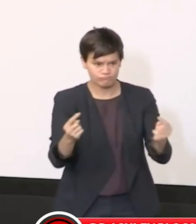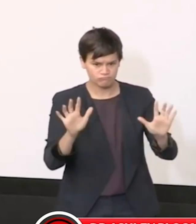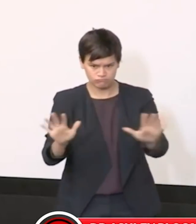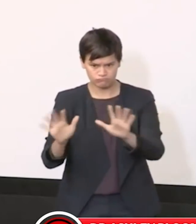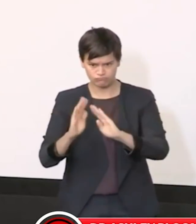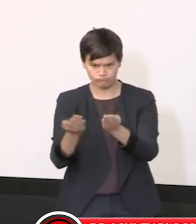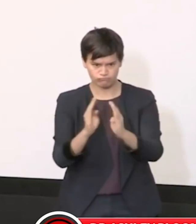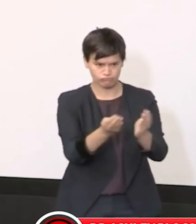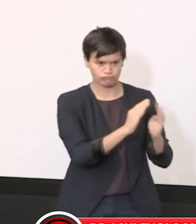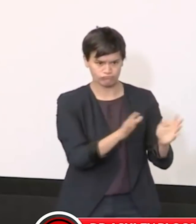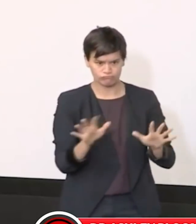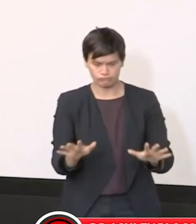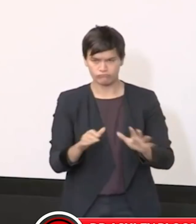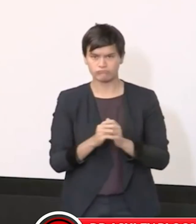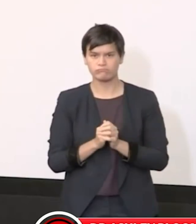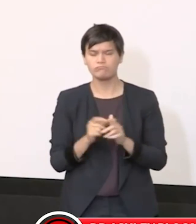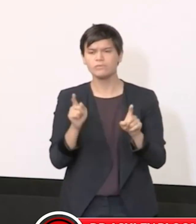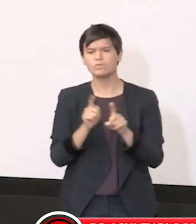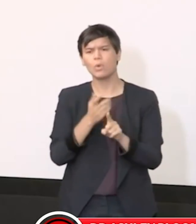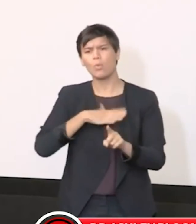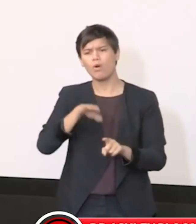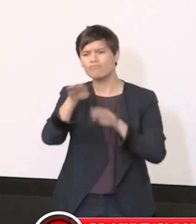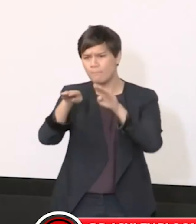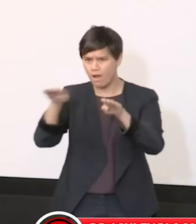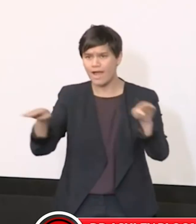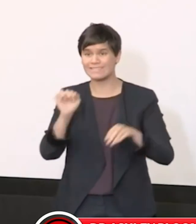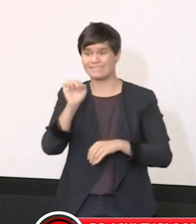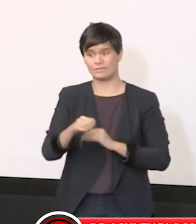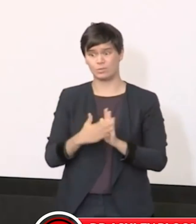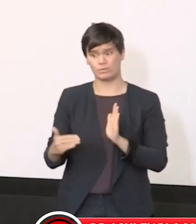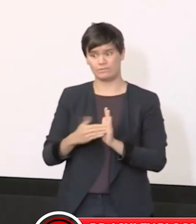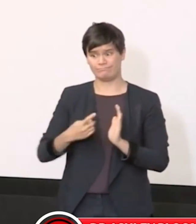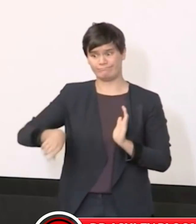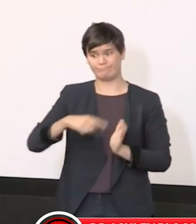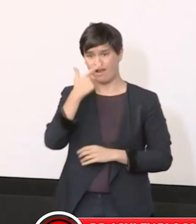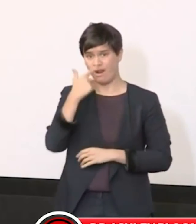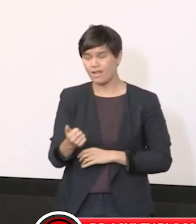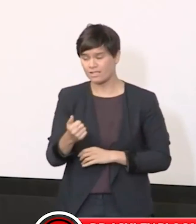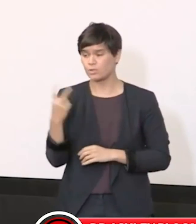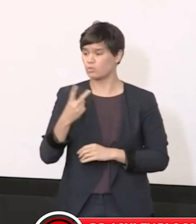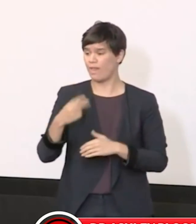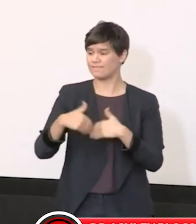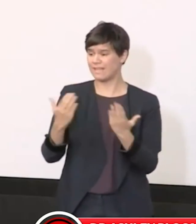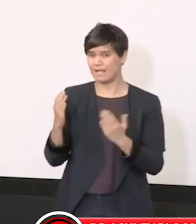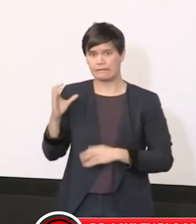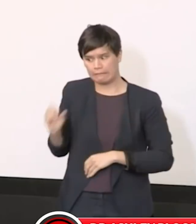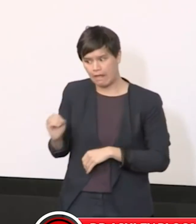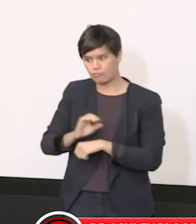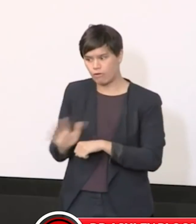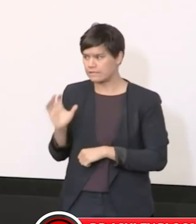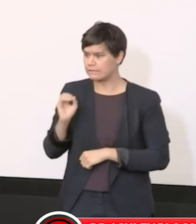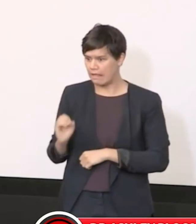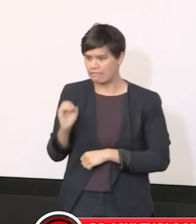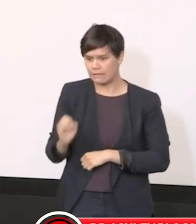Just a reminder though, even though we are in this very favourable position in New Zealand with 12 days of no new cases,